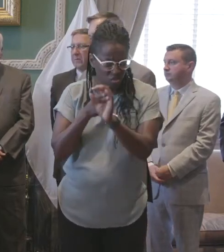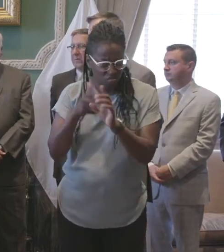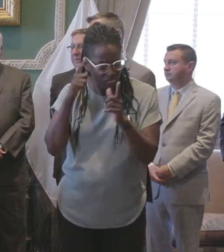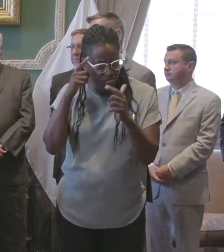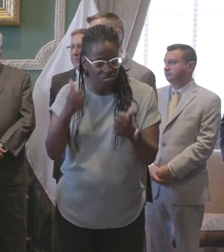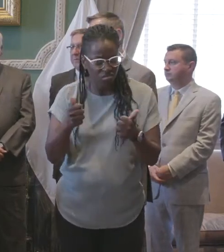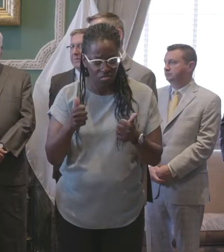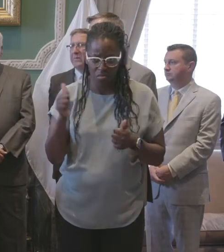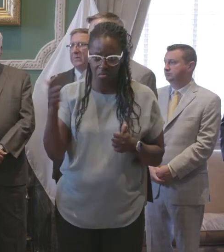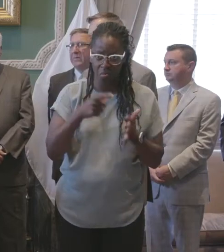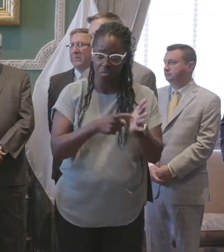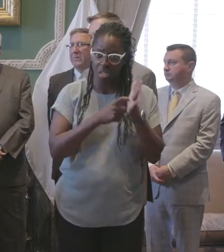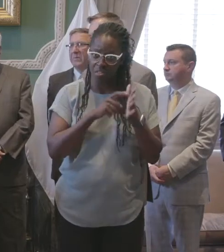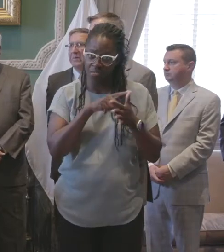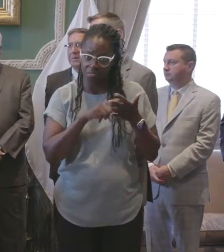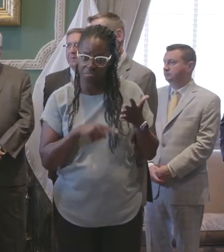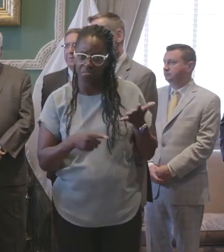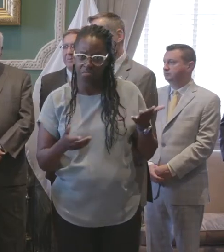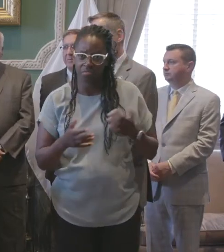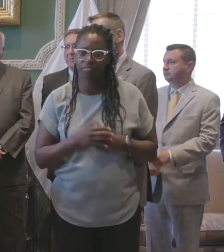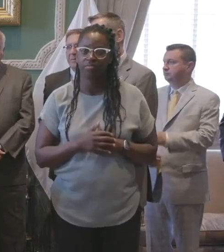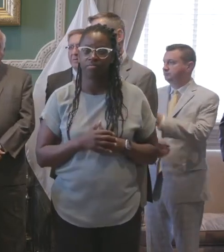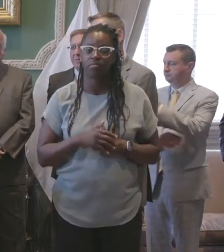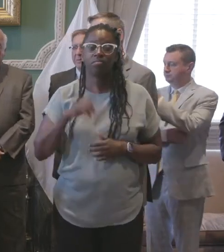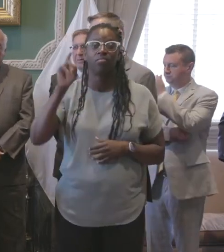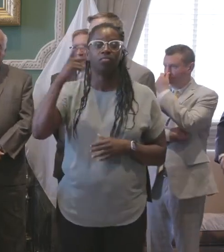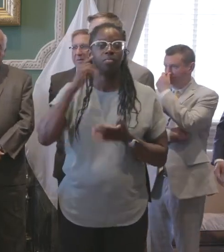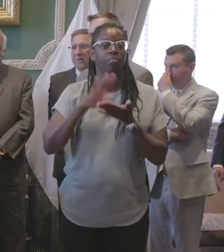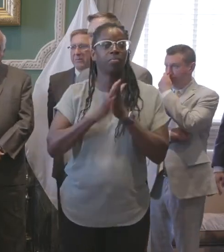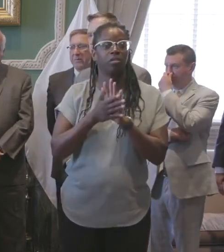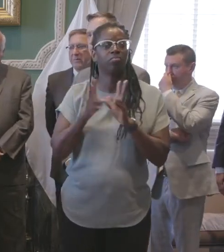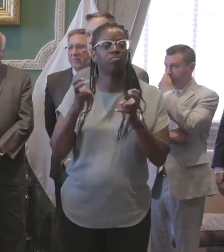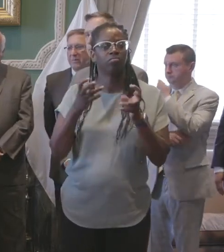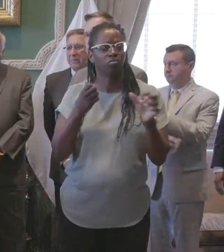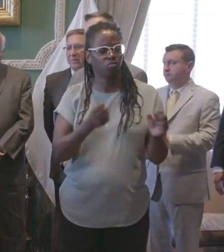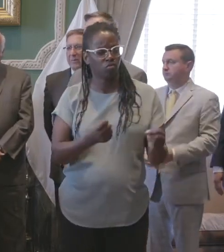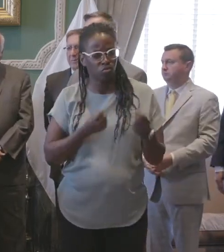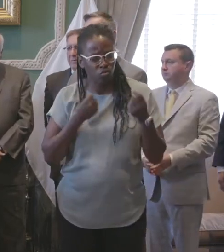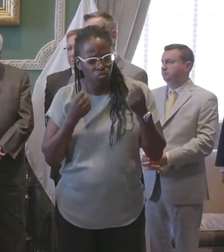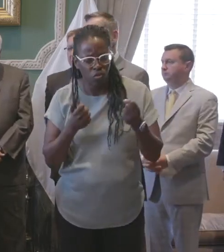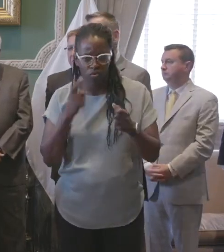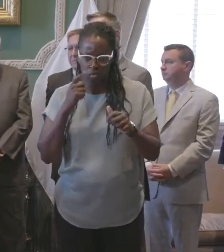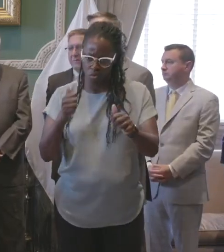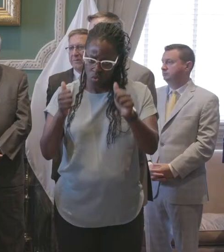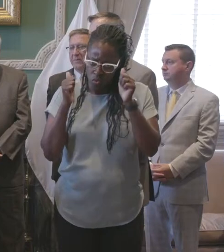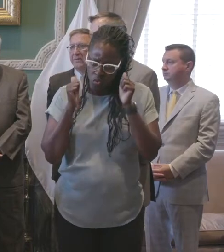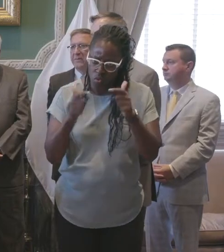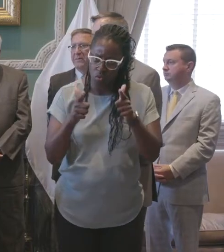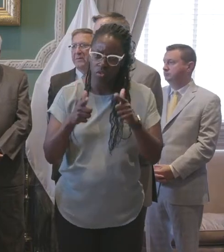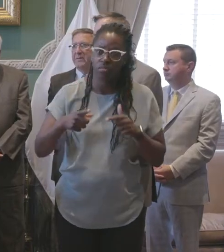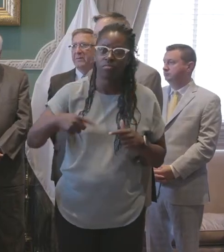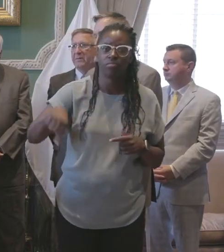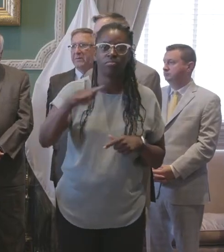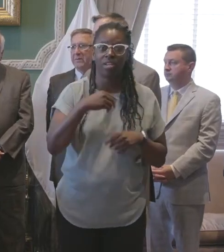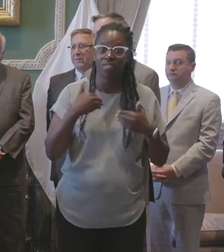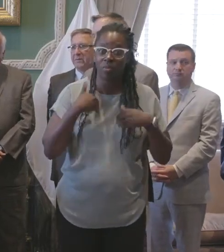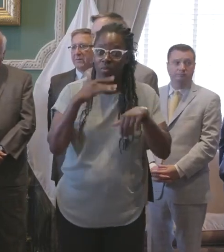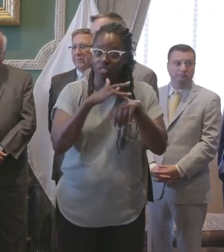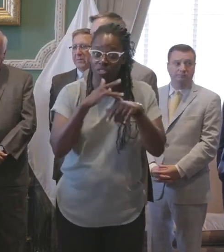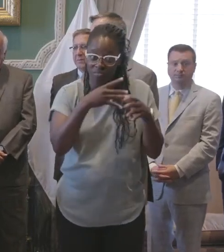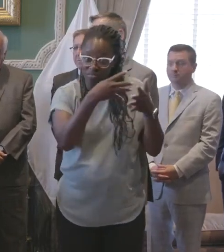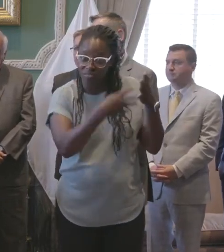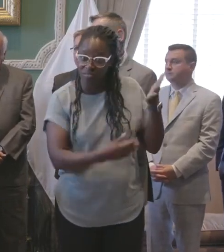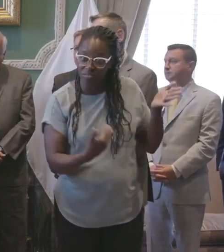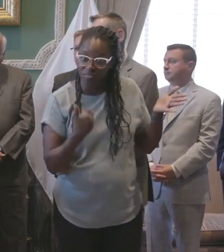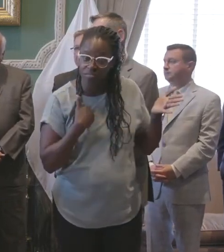simply stronger when all of our residents have the tools to fully participate and contribute to